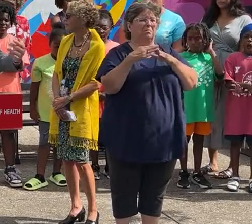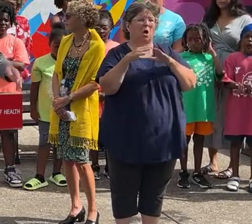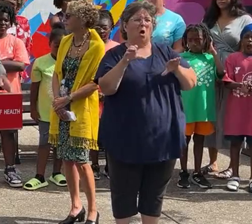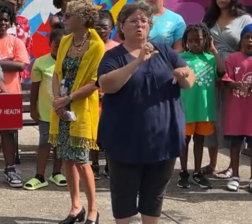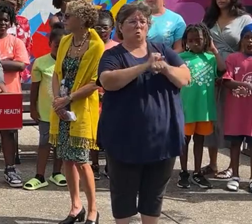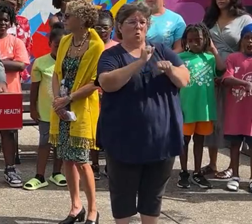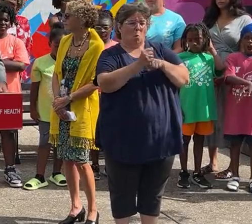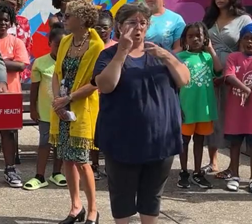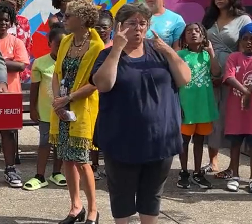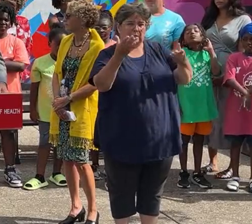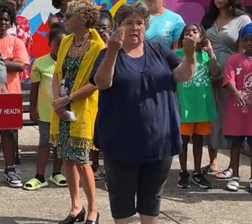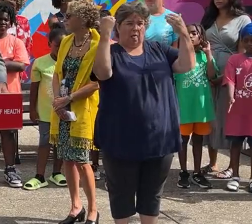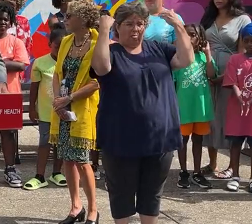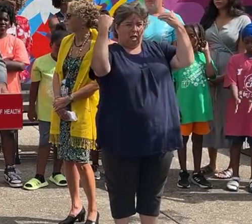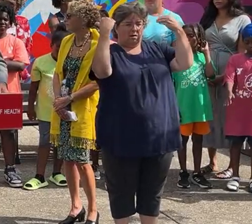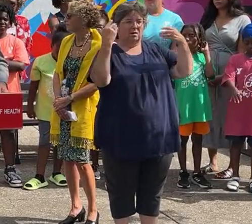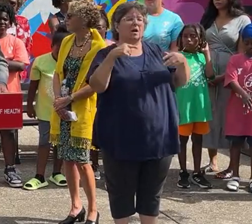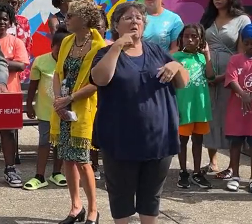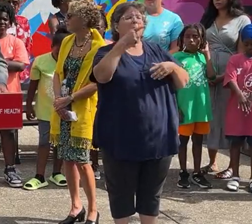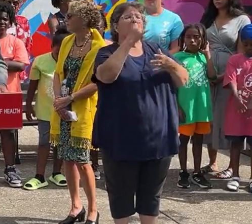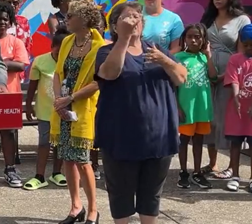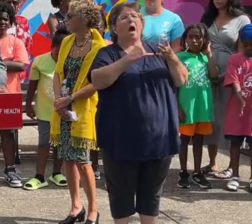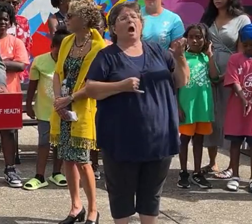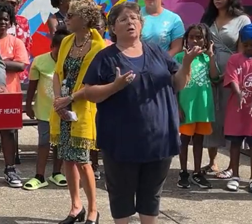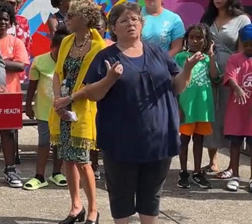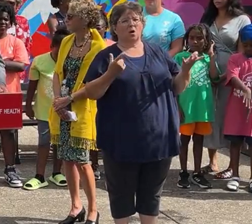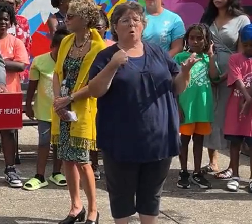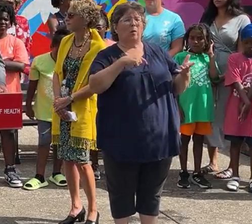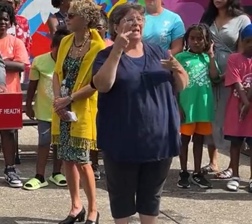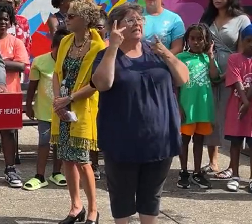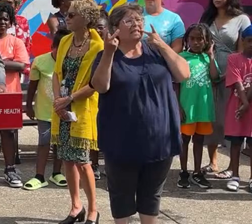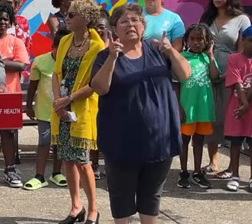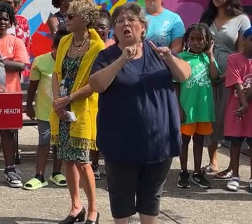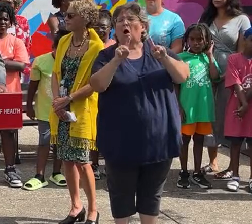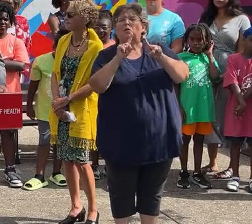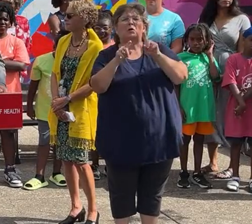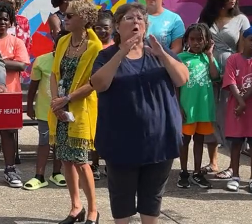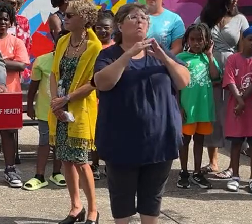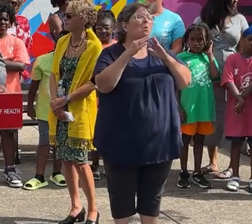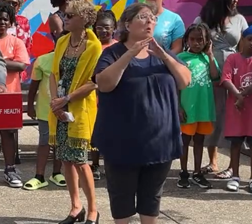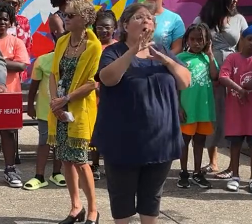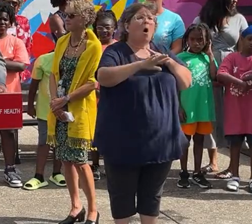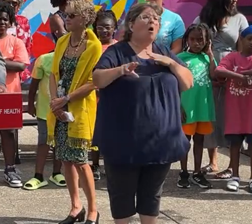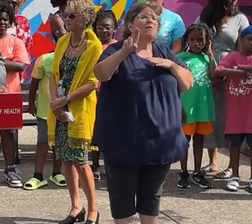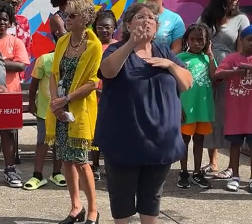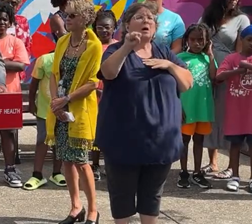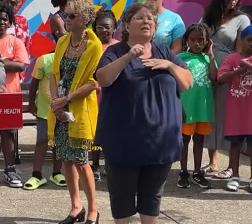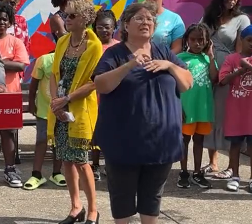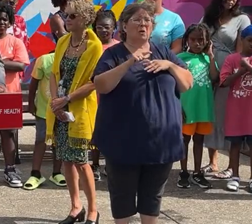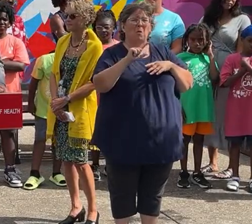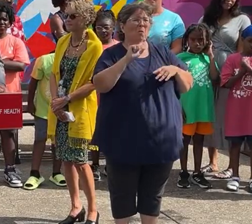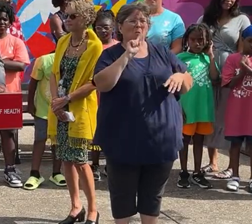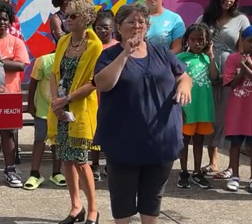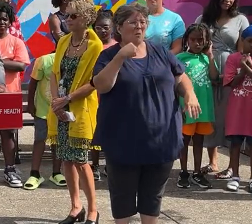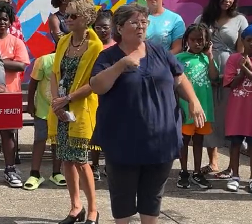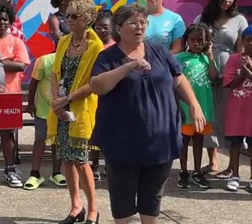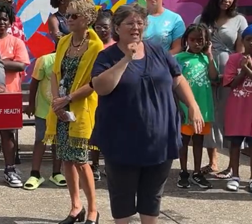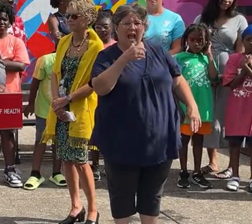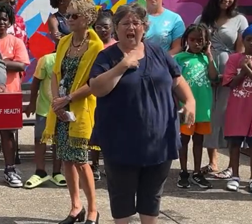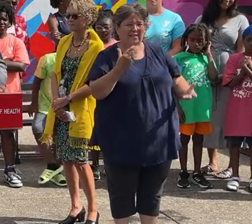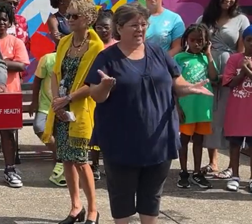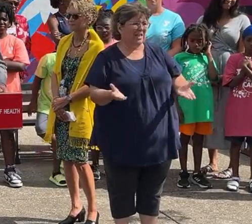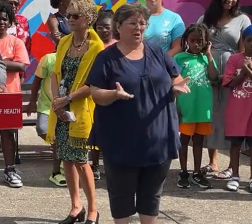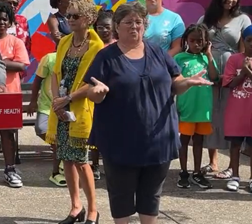work that you see here. Public art was something that we had seen in many other communities across the United States, but we really didn't have a lot of it